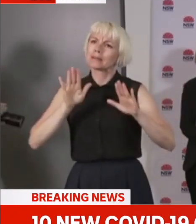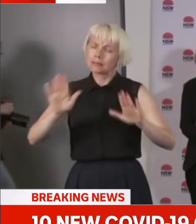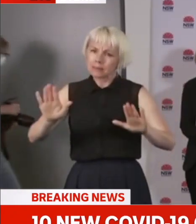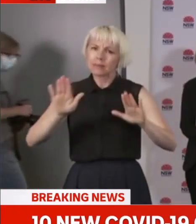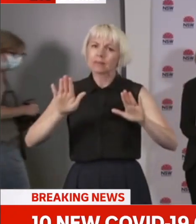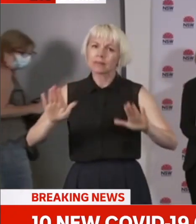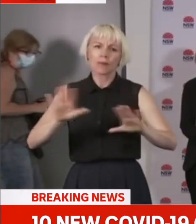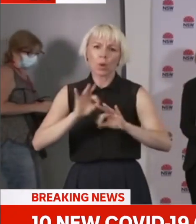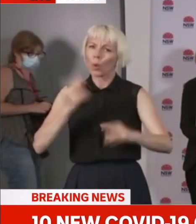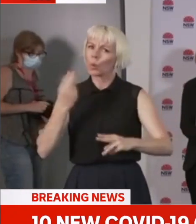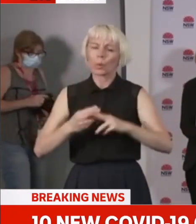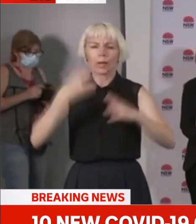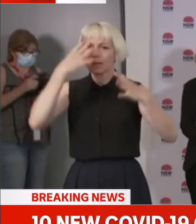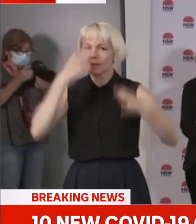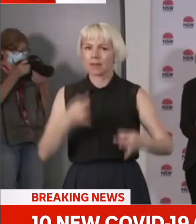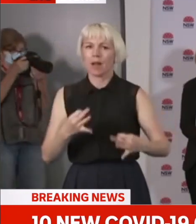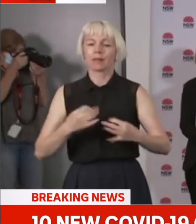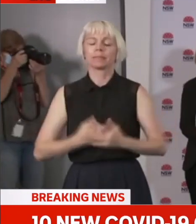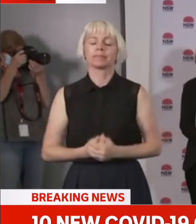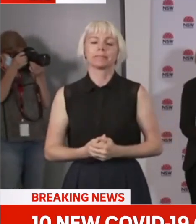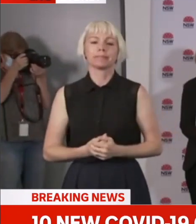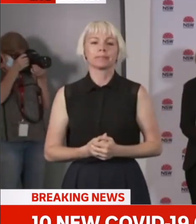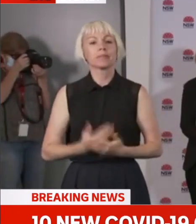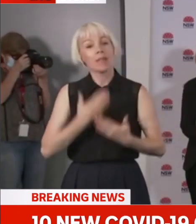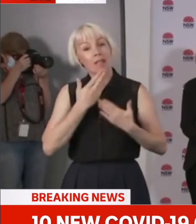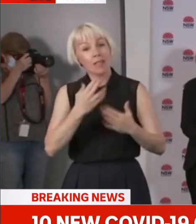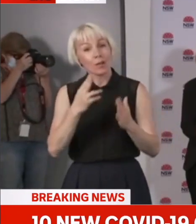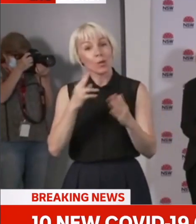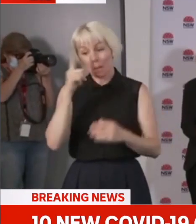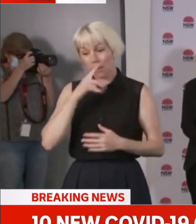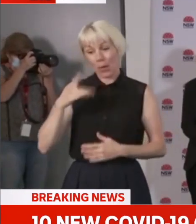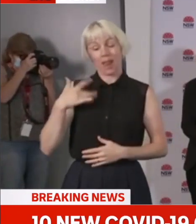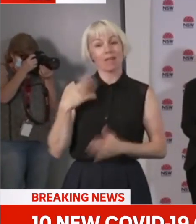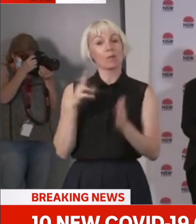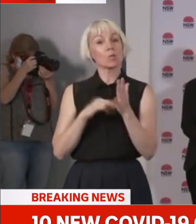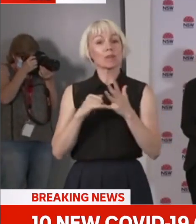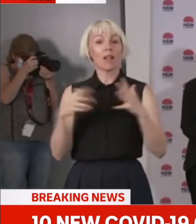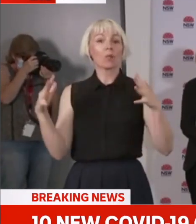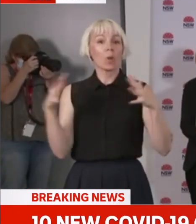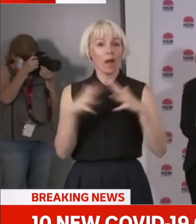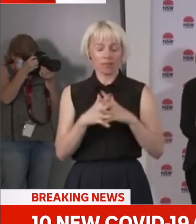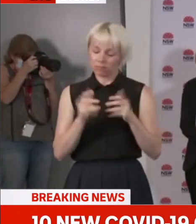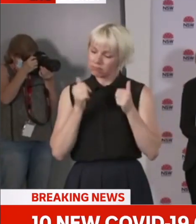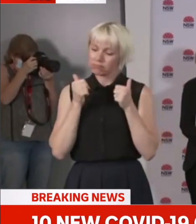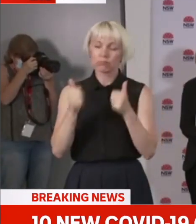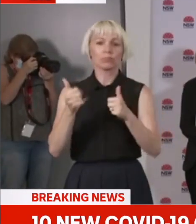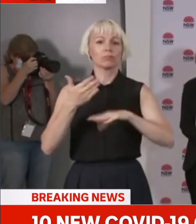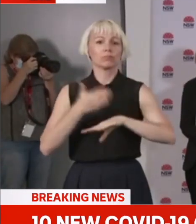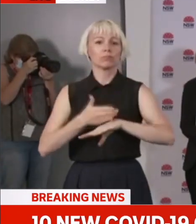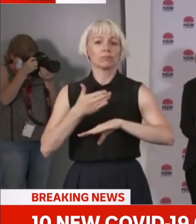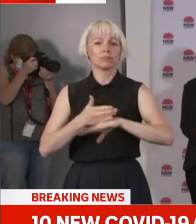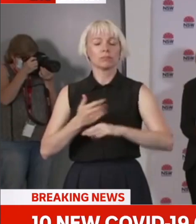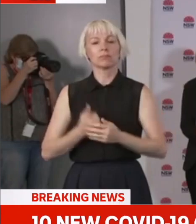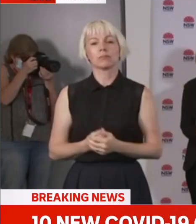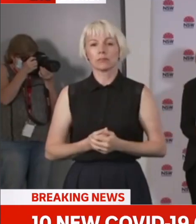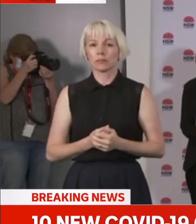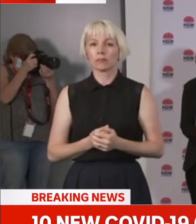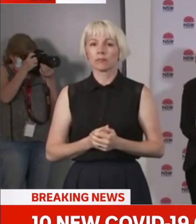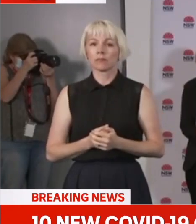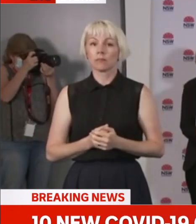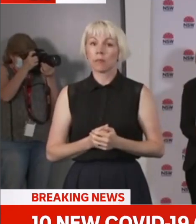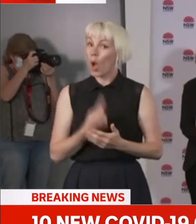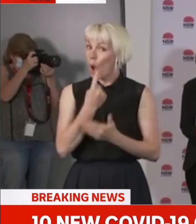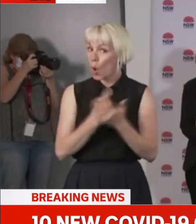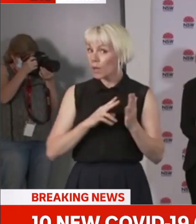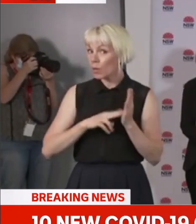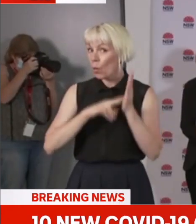again, I want to thank the community for responding. I also want to make sure that people outside of Avalon and the Northern Beaches also are on high